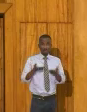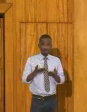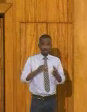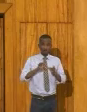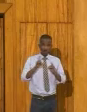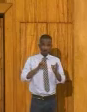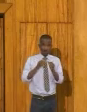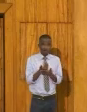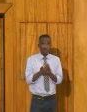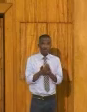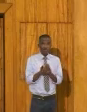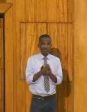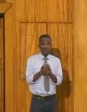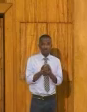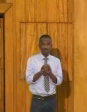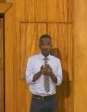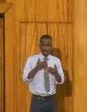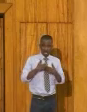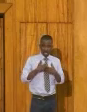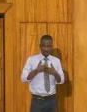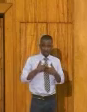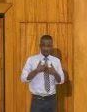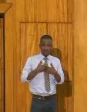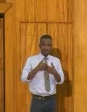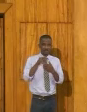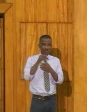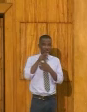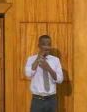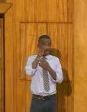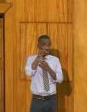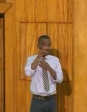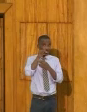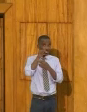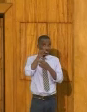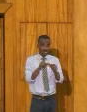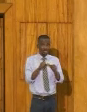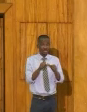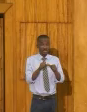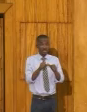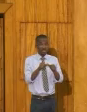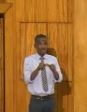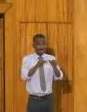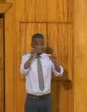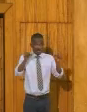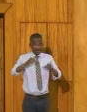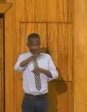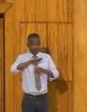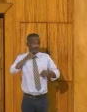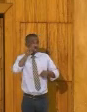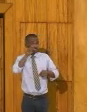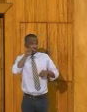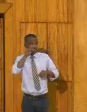we do? We have a state in northeastern part of Nigeria called Adamawa State. And so samples